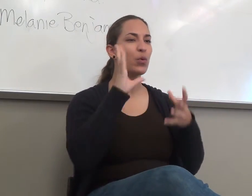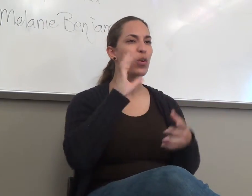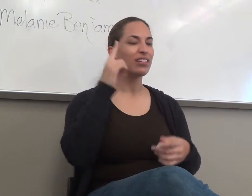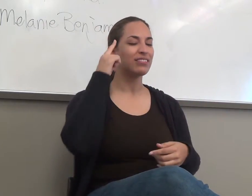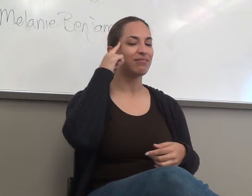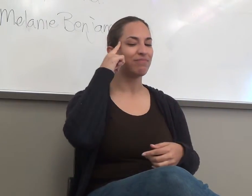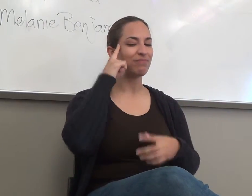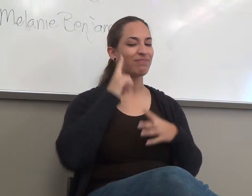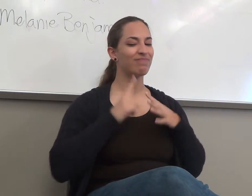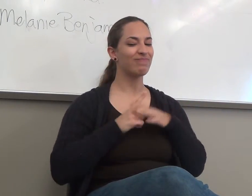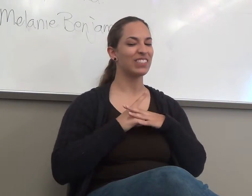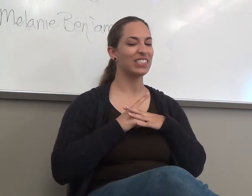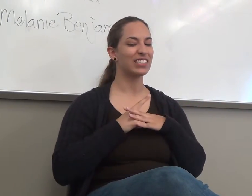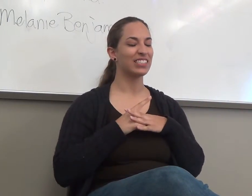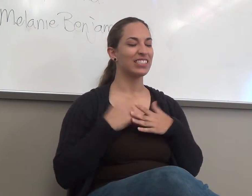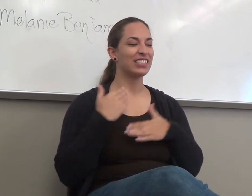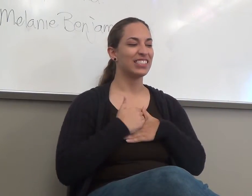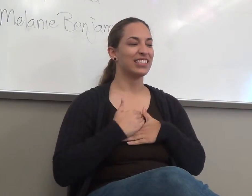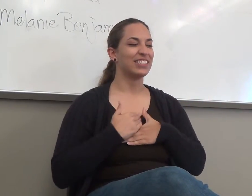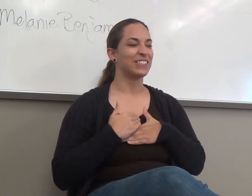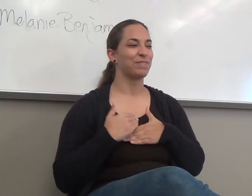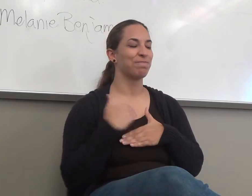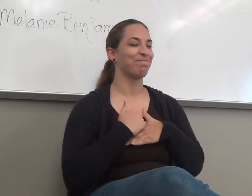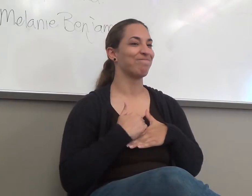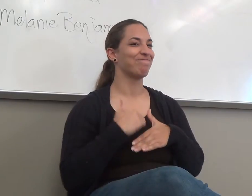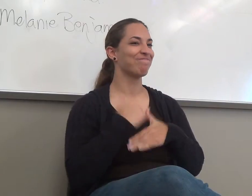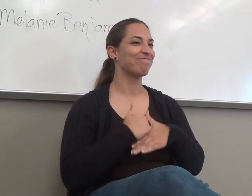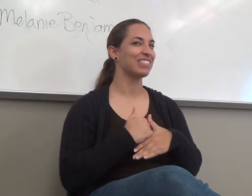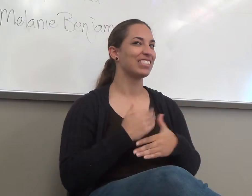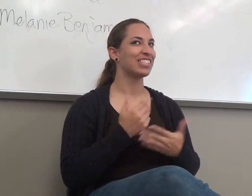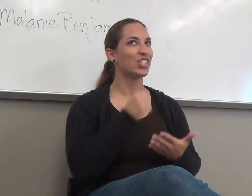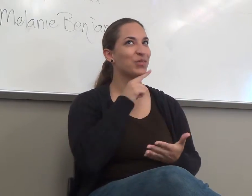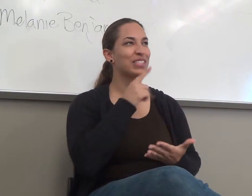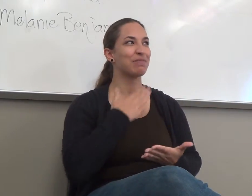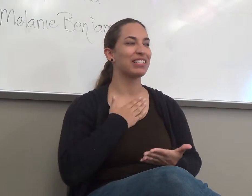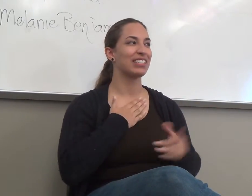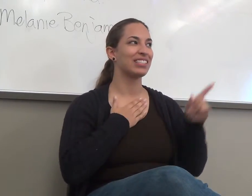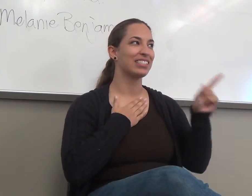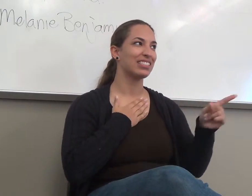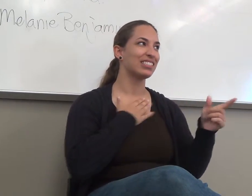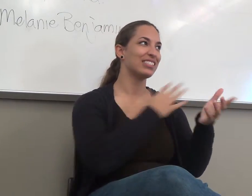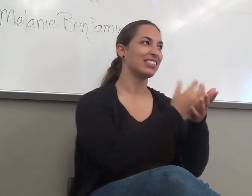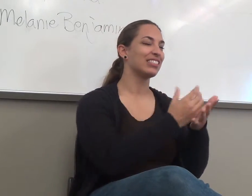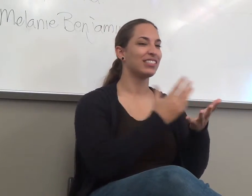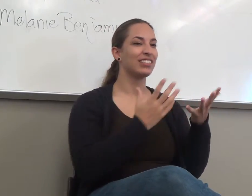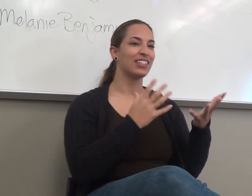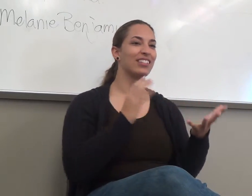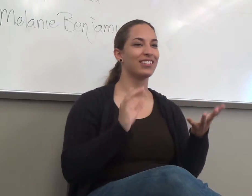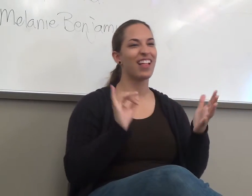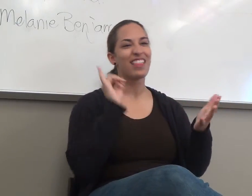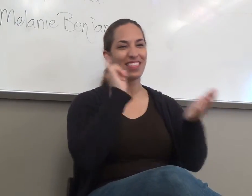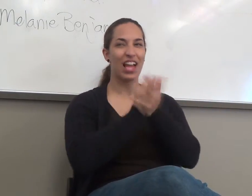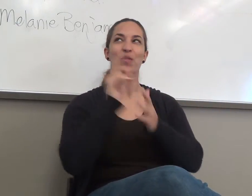Okay, that's what this person is talking about. Human, it's human nature. So,